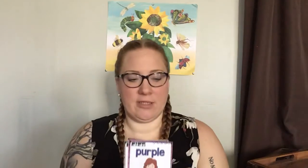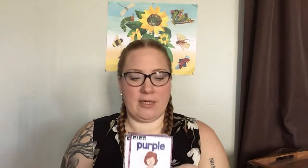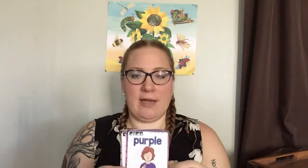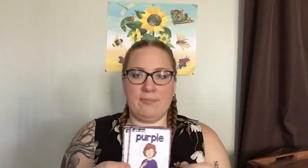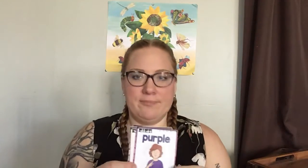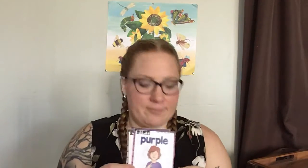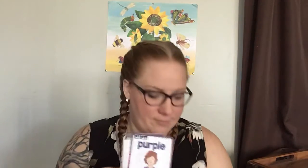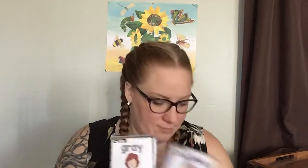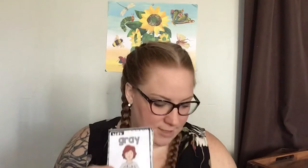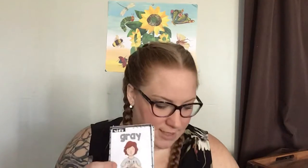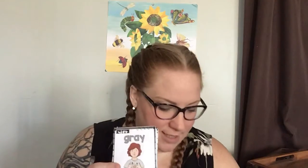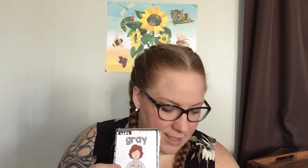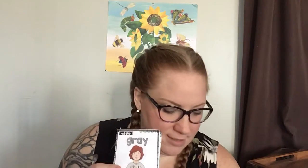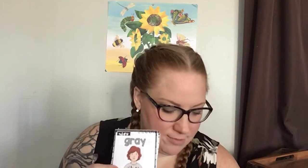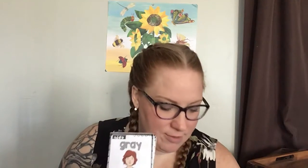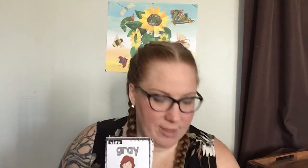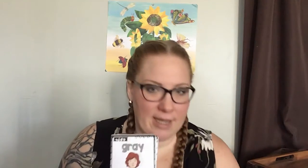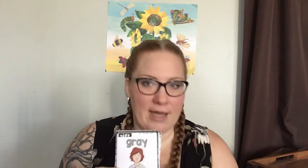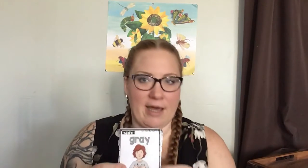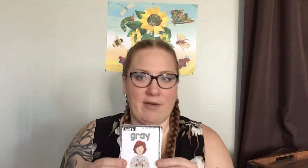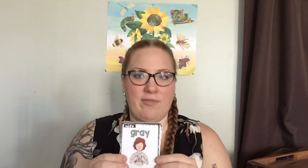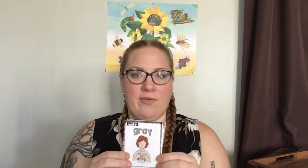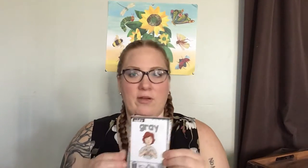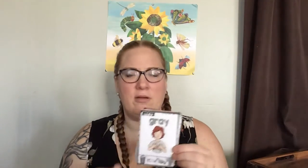right. Next, what do I have?